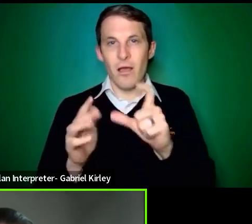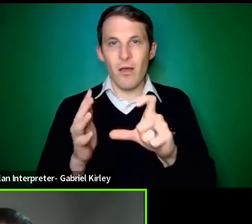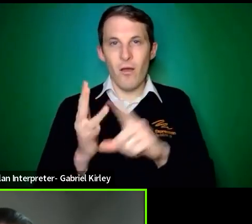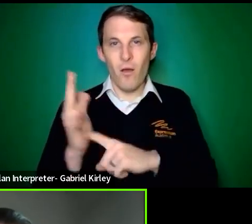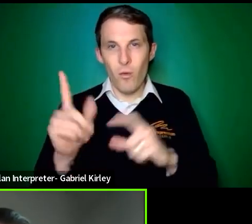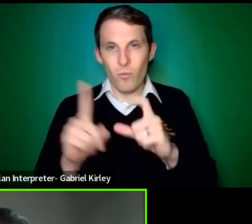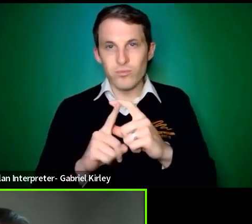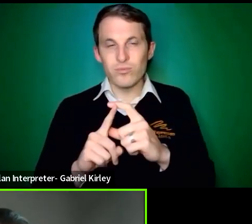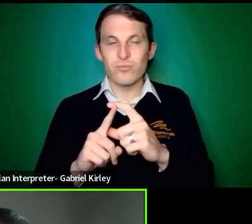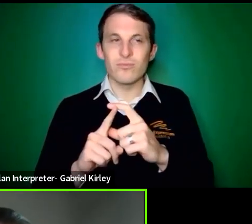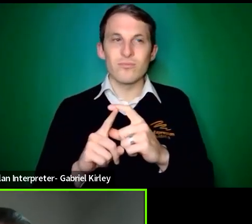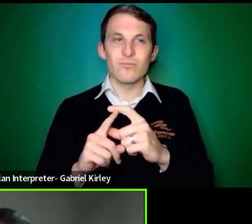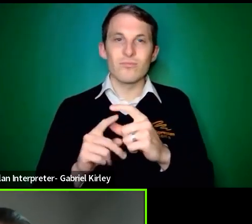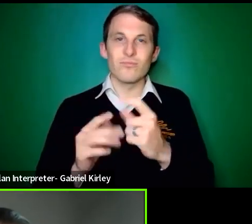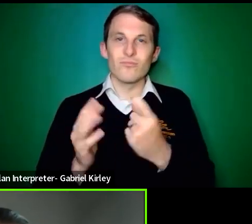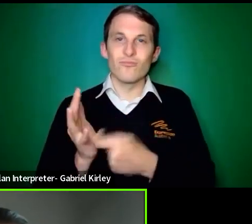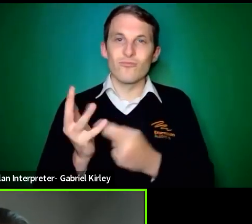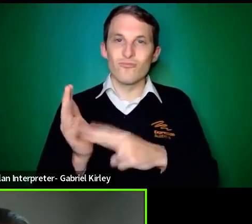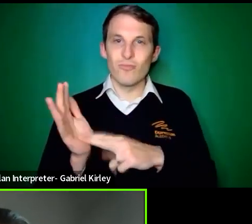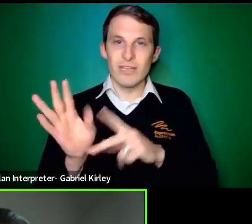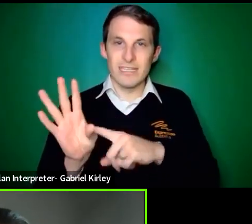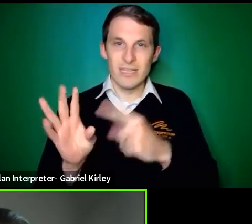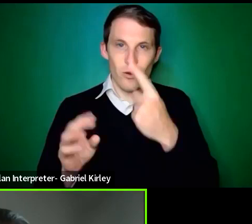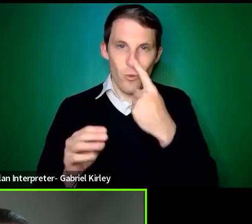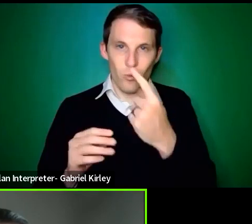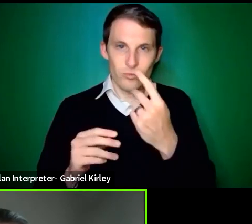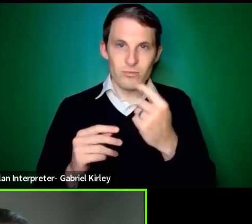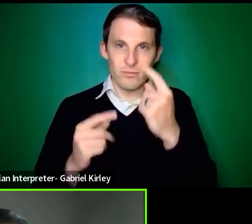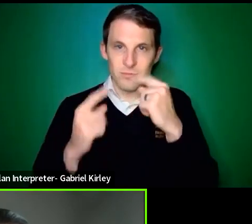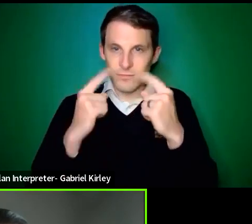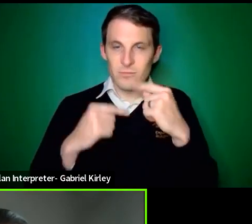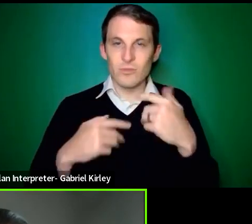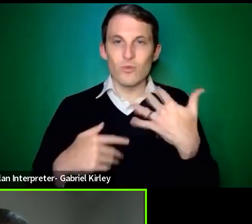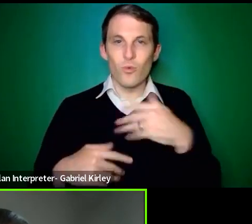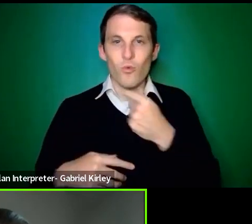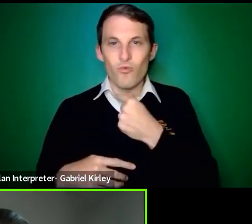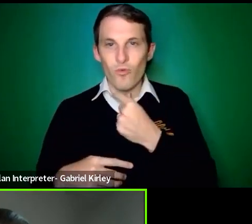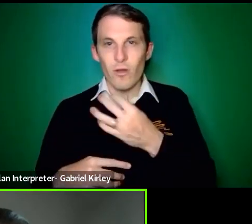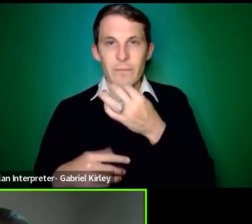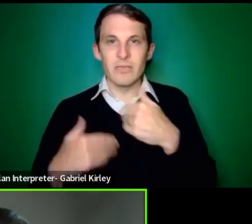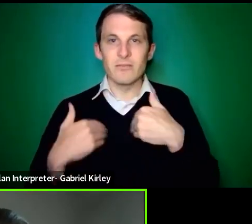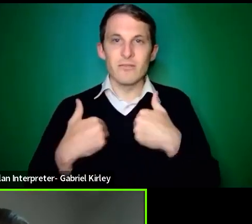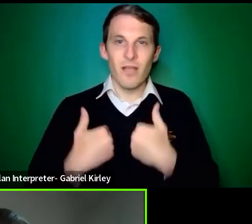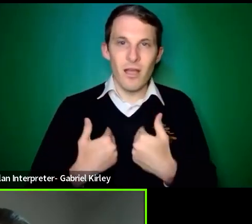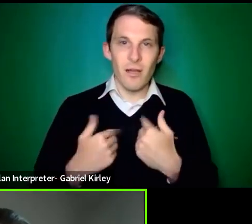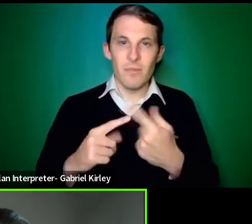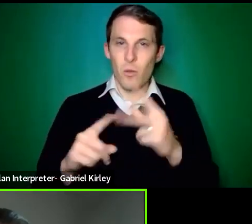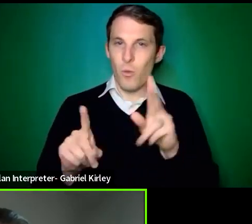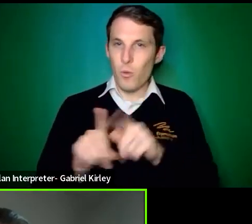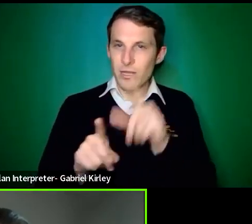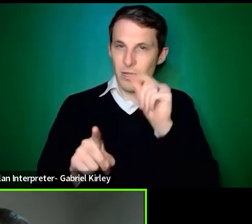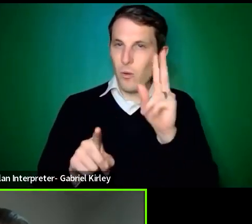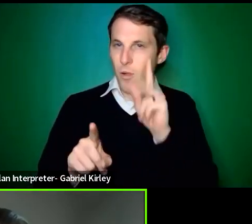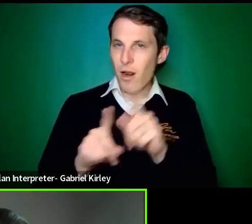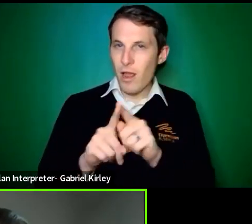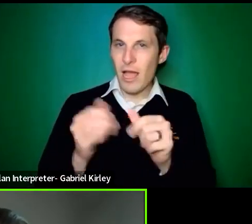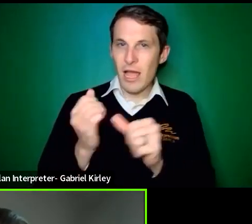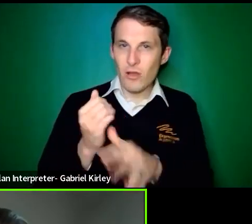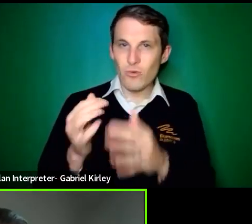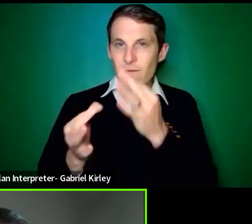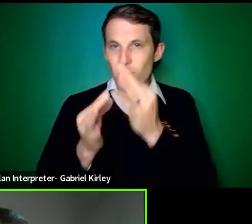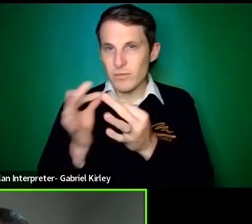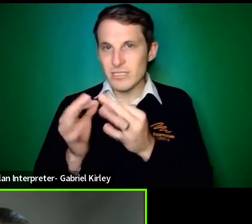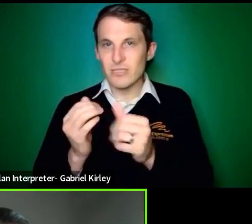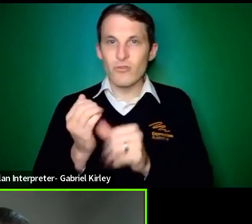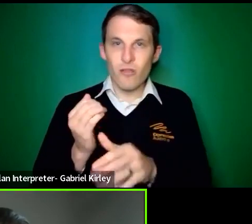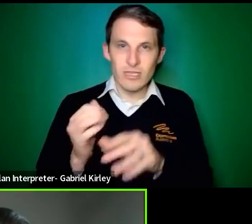runny nose, sore throat, headache, a bit lethargic. It can also look like a gastro-like illness, so vomiting and diarrhea,